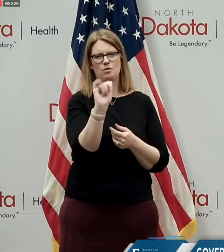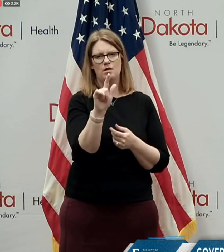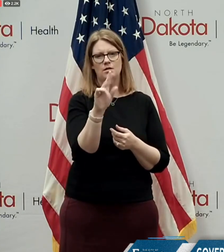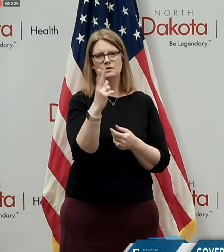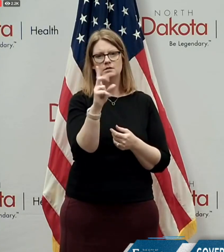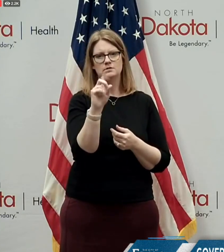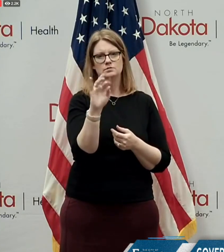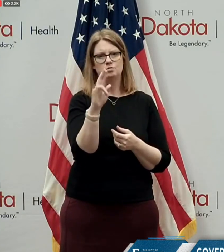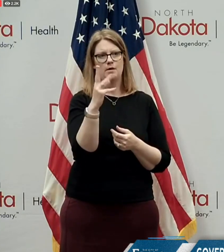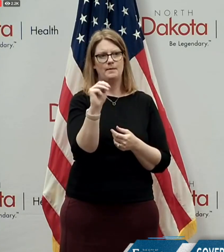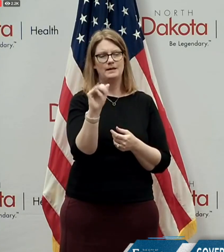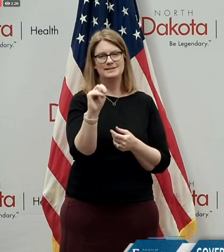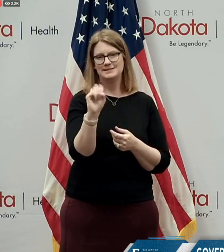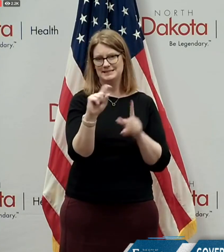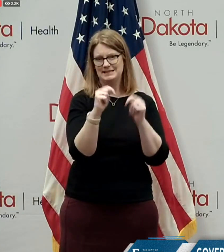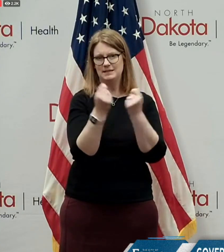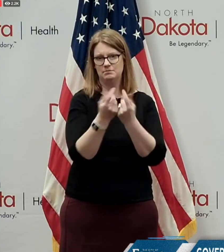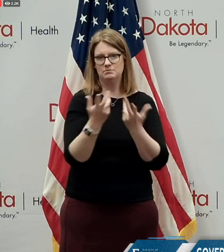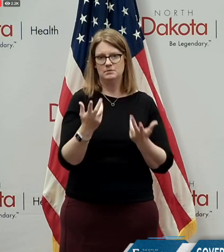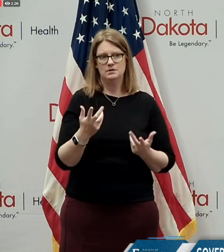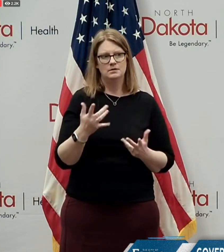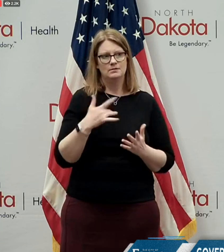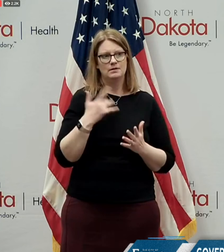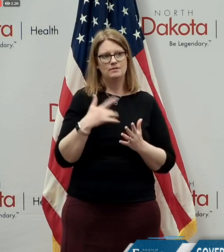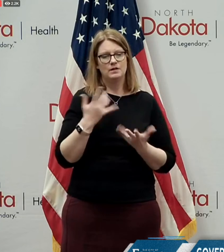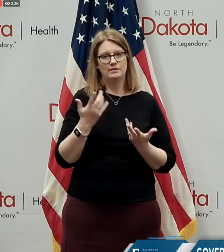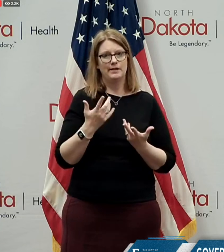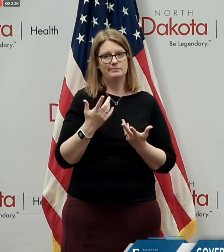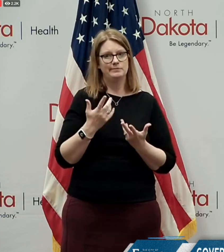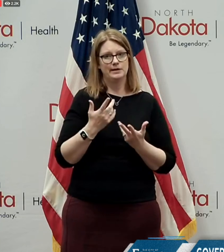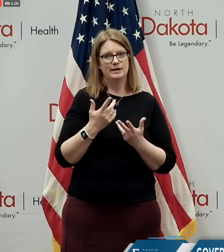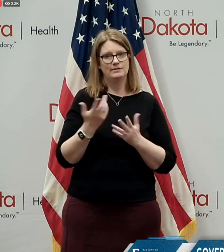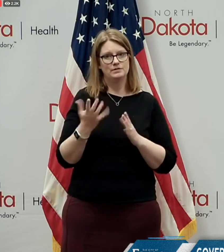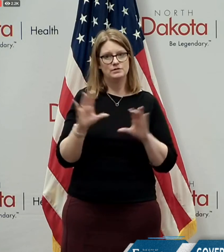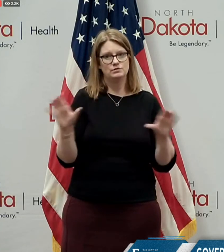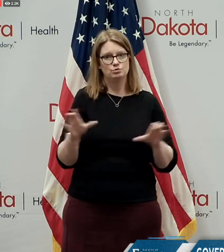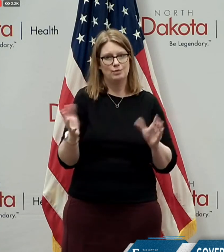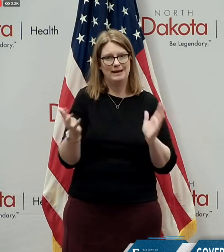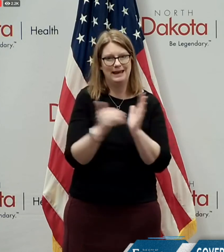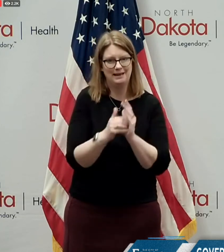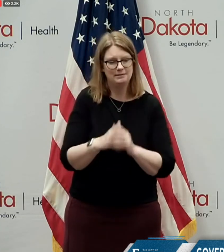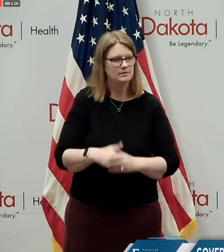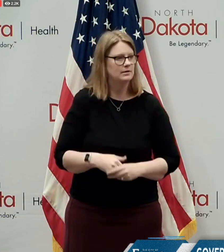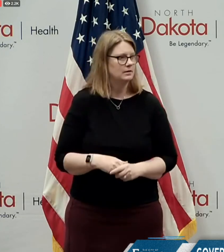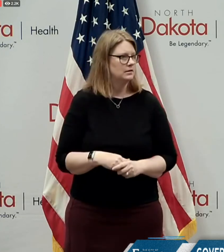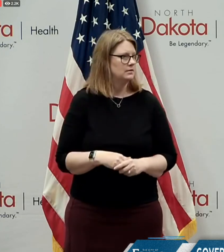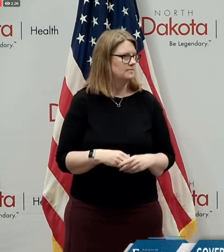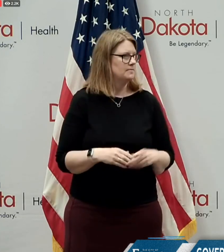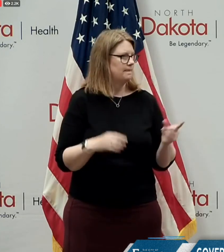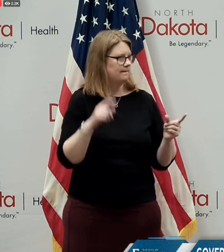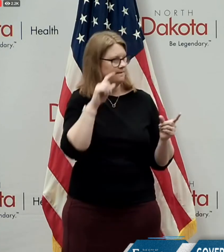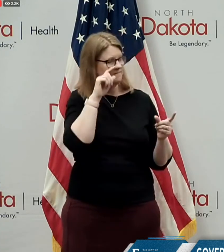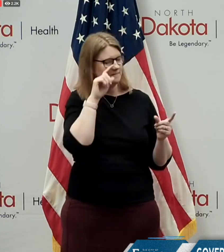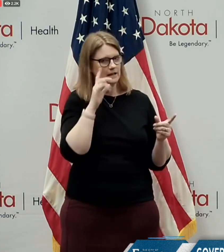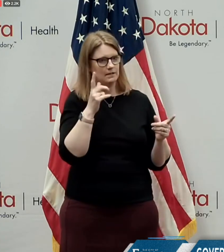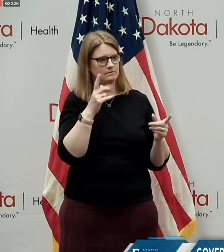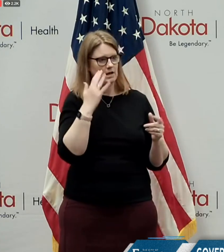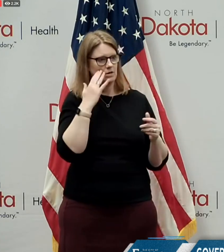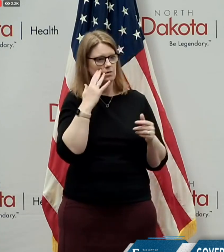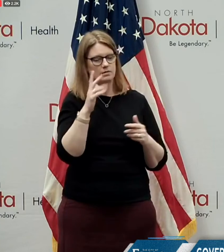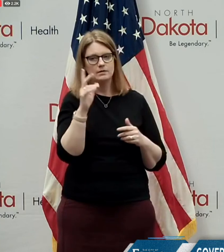repeat that as well once the vaccine is remedied here soon. So I know the tribes are in the queue on that one as well.